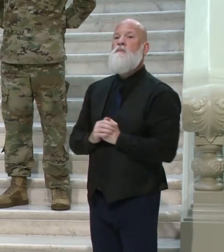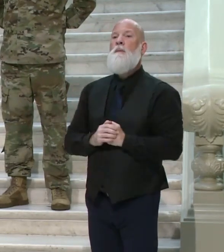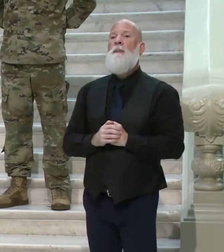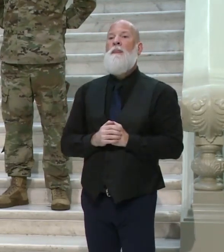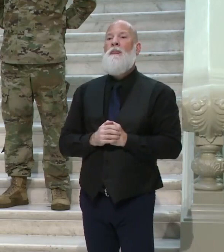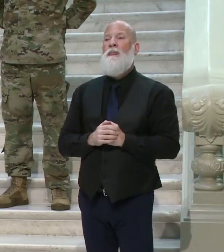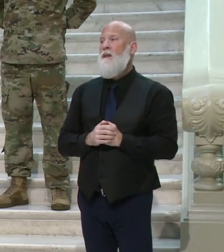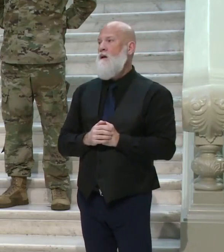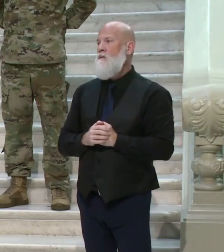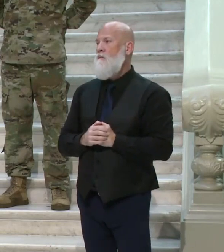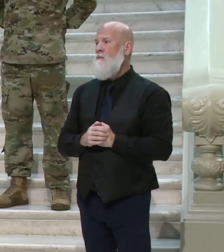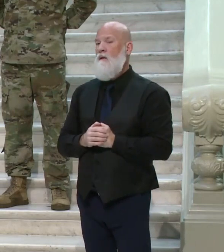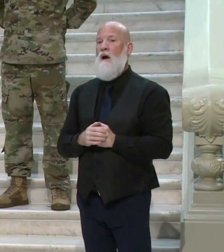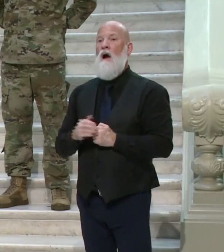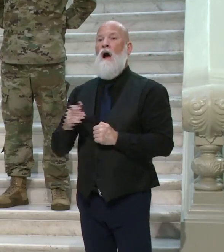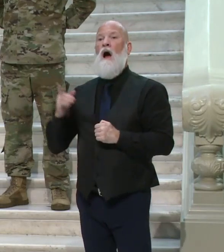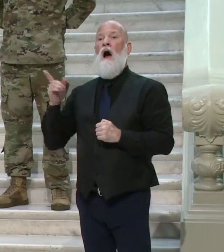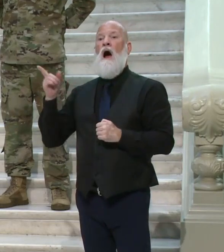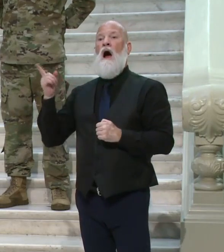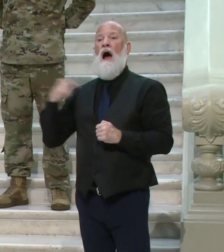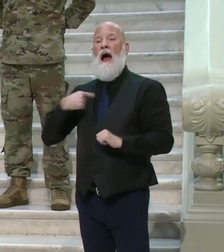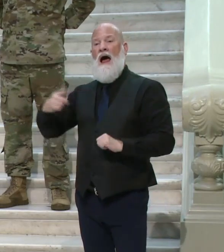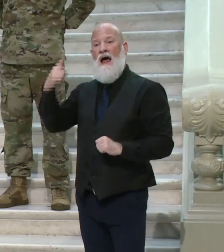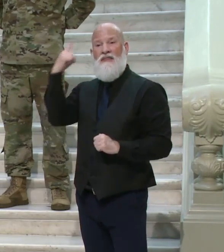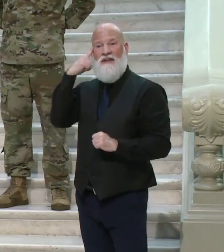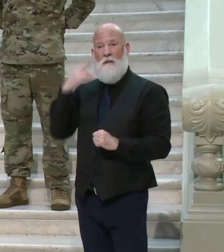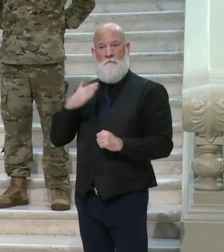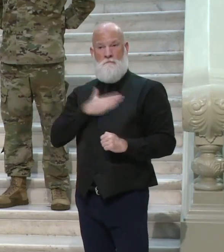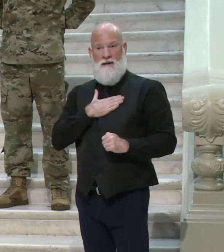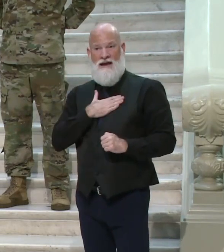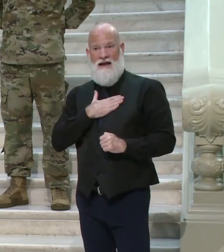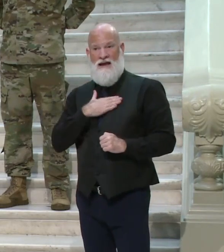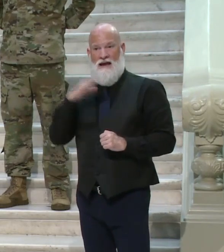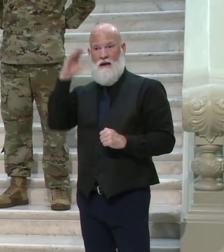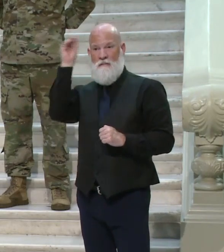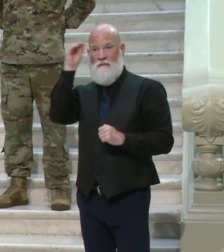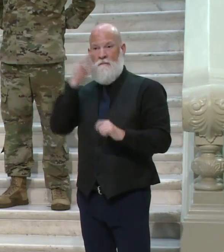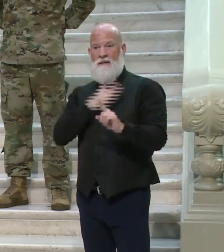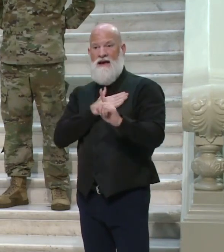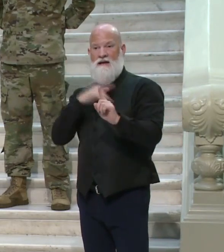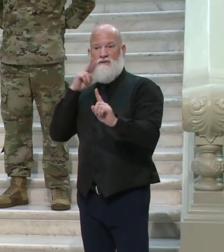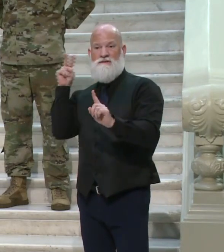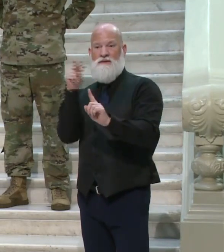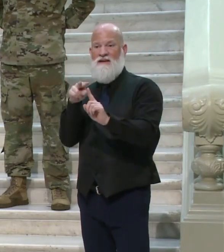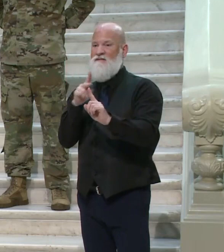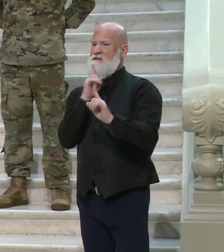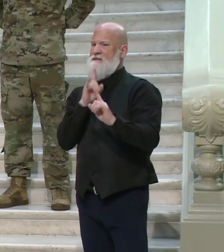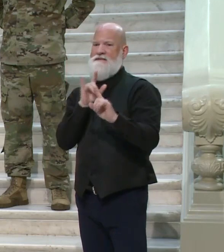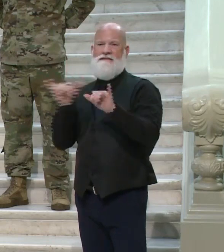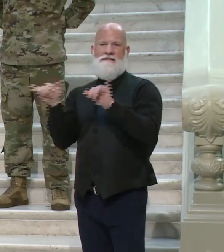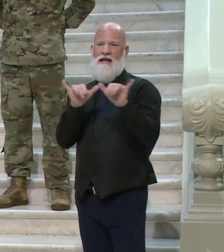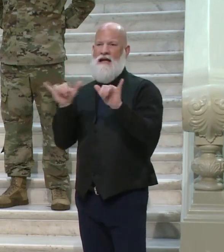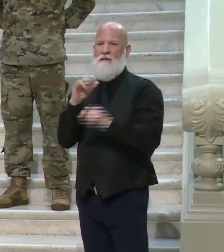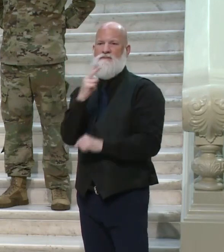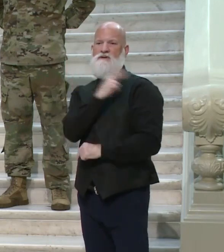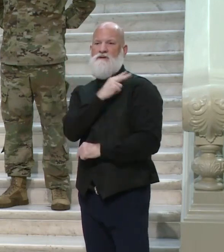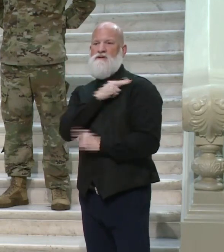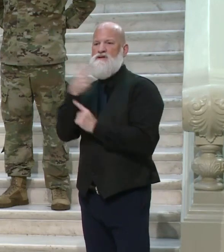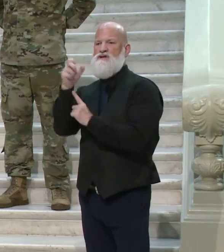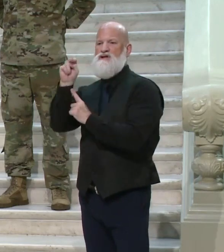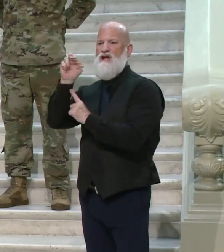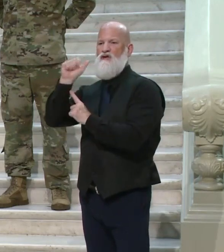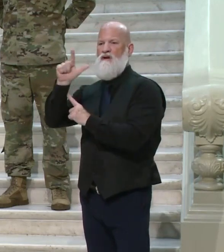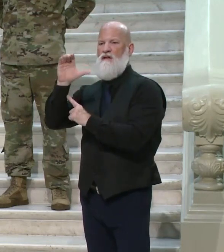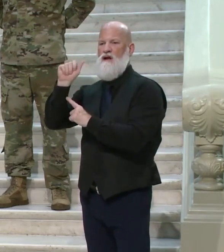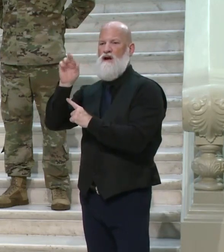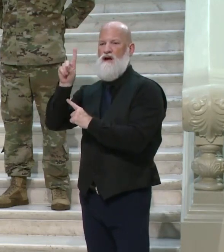that I have the same view that General Cardin does. When I put him working with Dr. Toomey on testing to move the needle, as I just talked